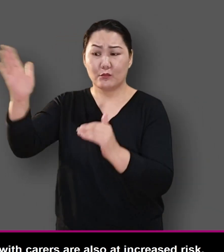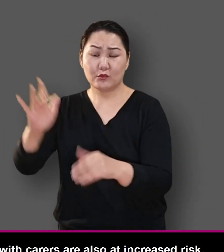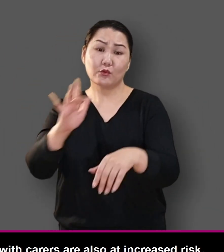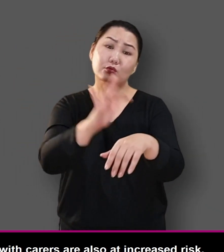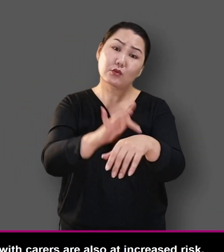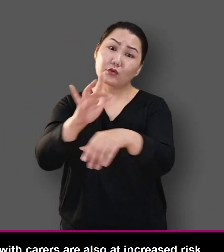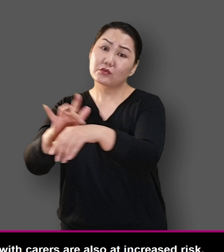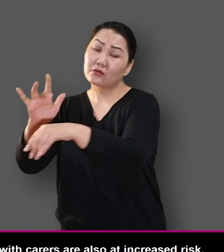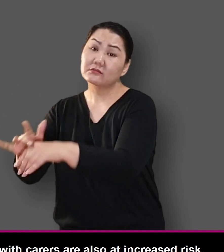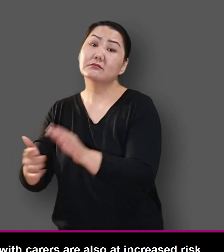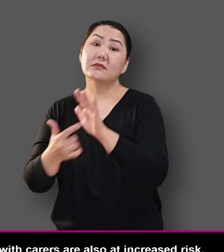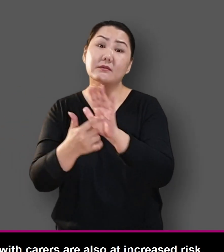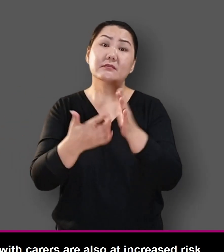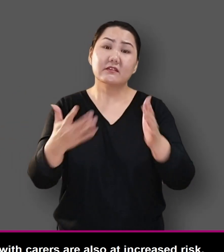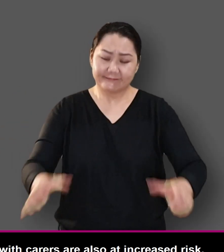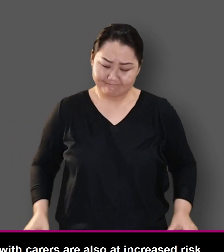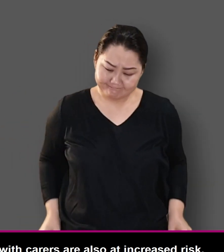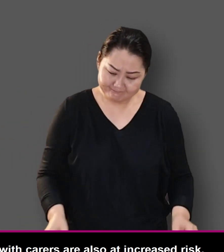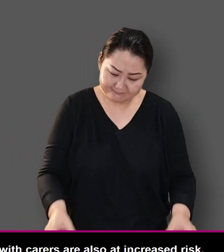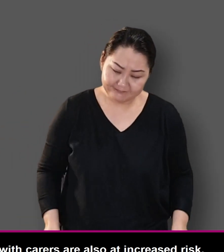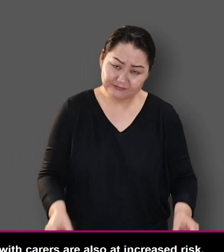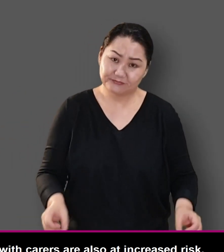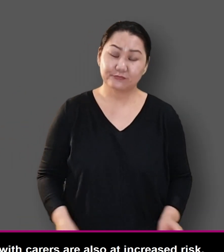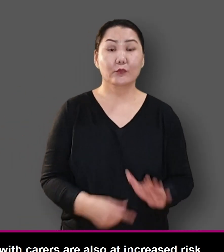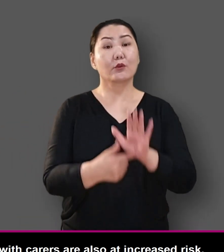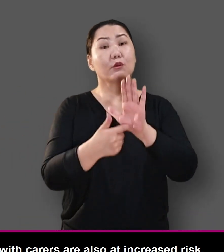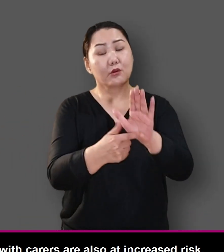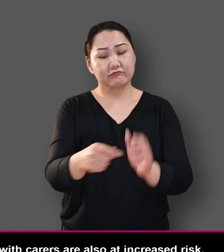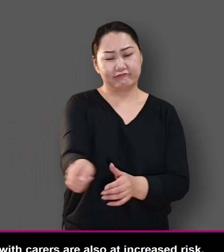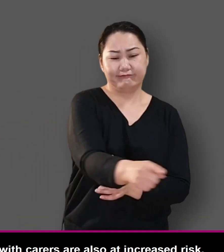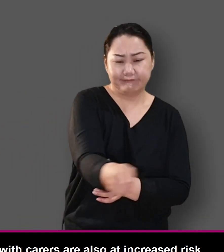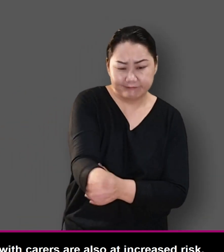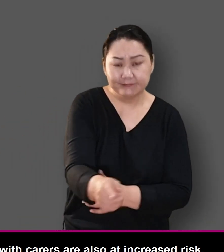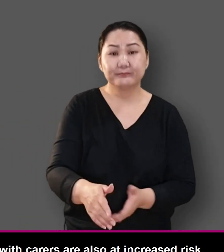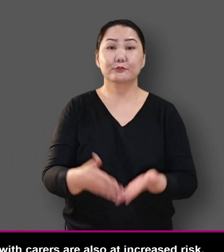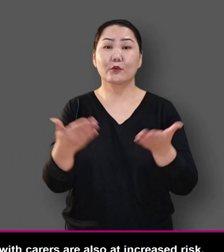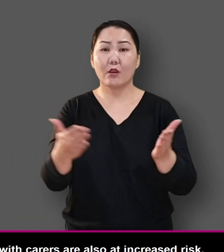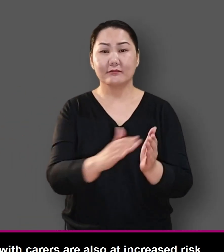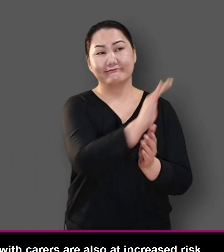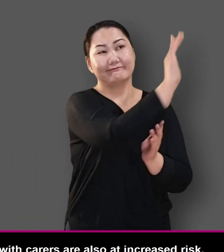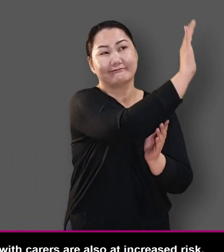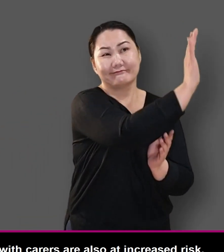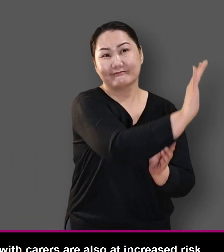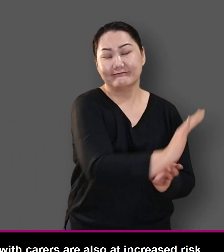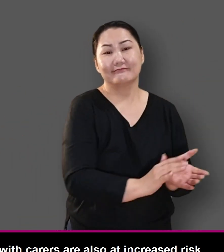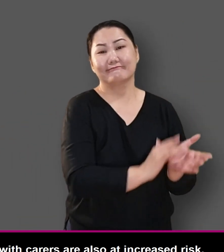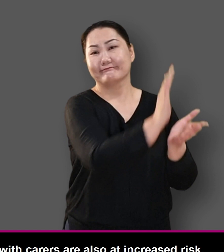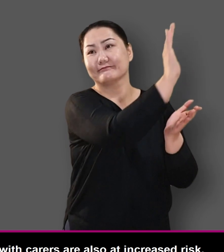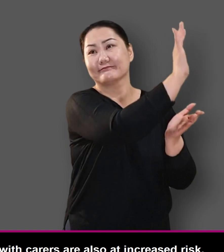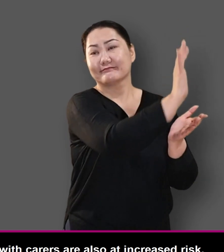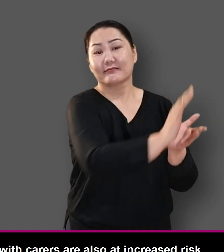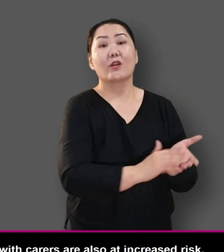and in regular physical contact with carers are also at increased risk.